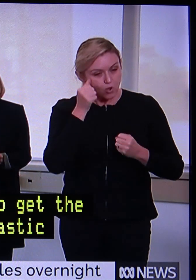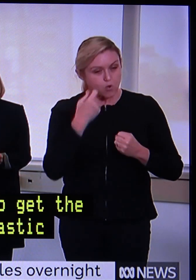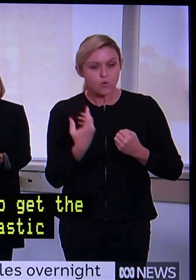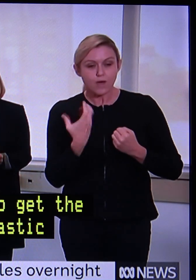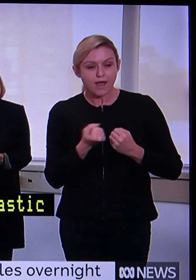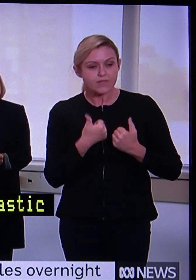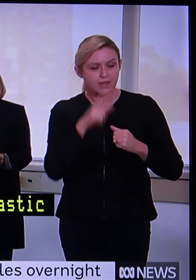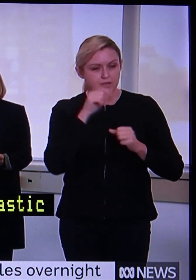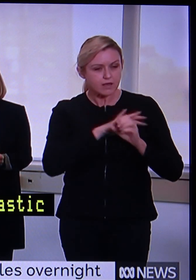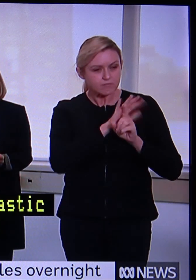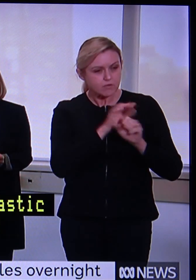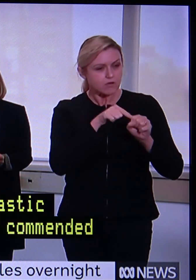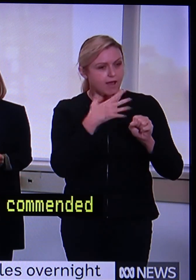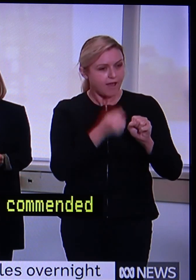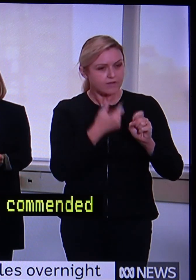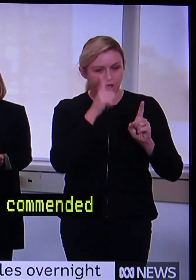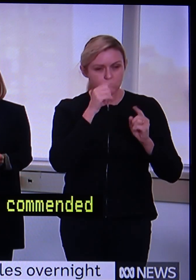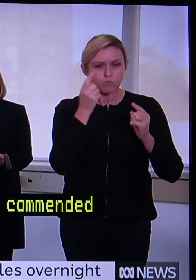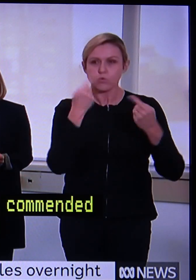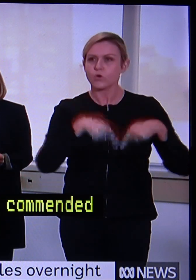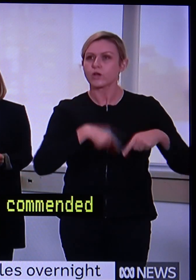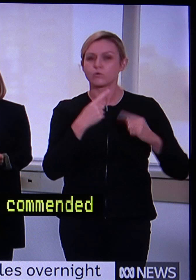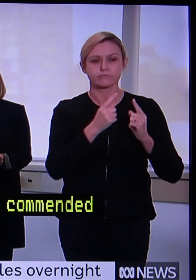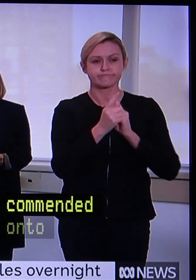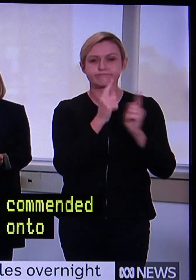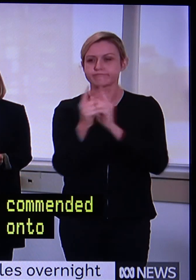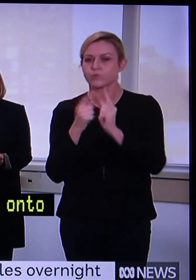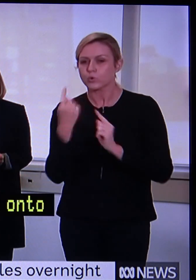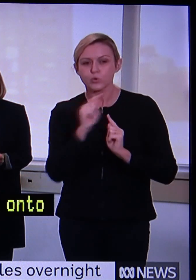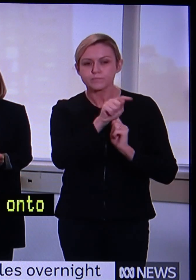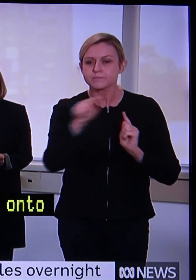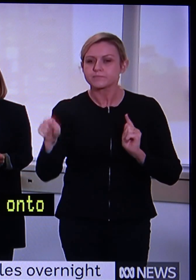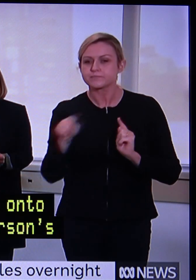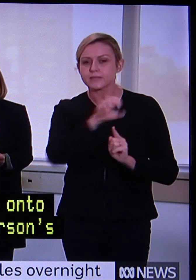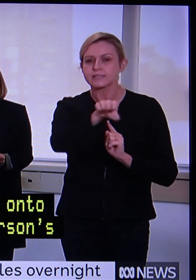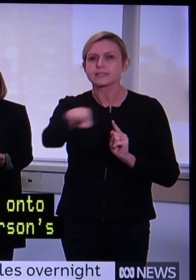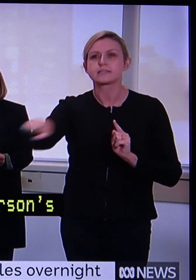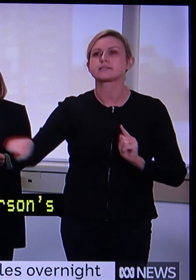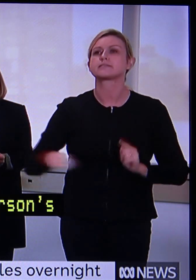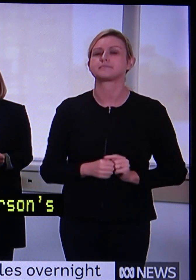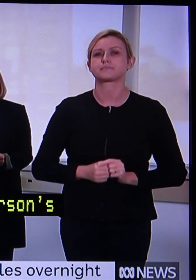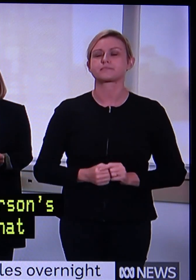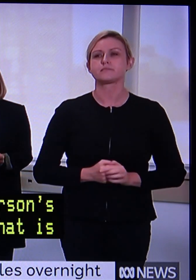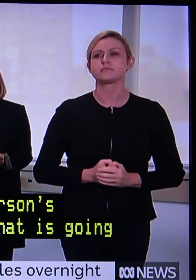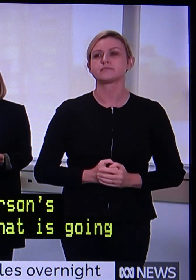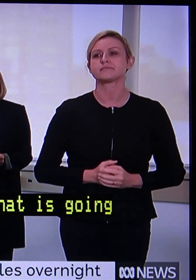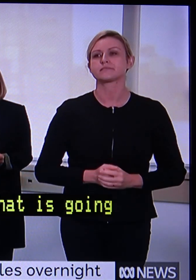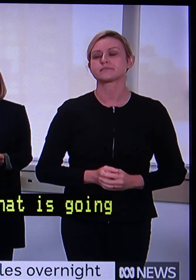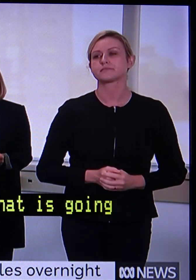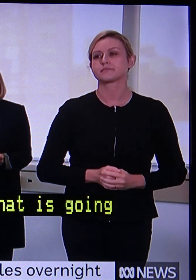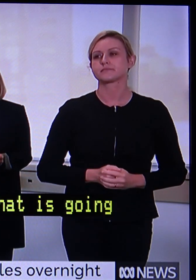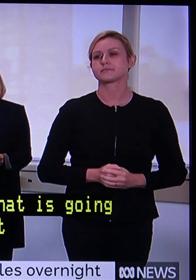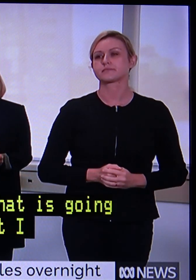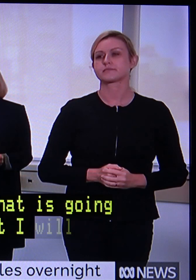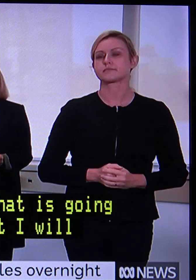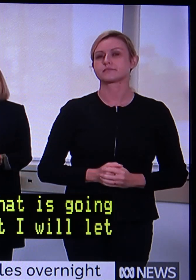to working out what that person's contacts have been, and that's going to help us even more. But I'll let her say more about that. I